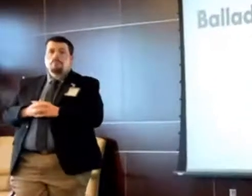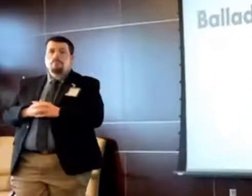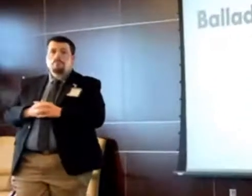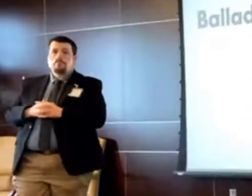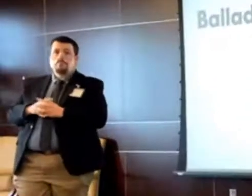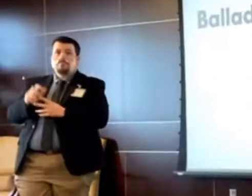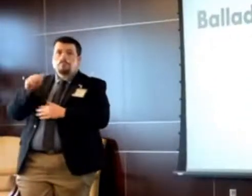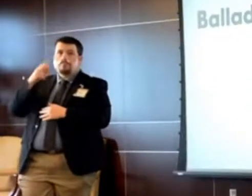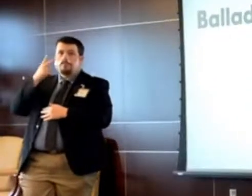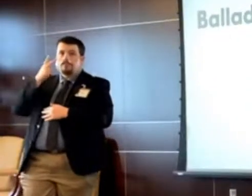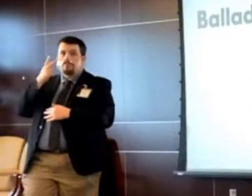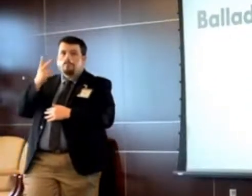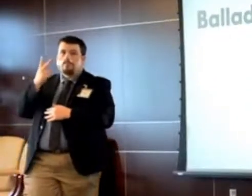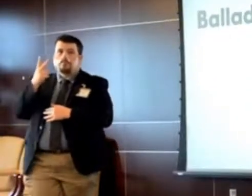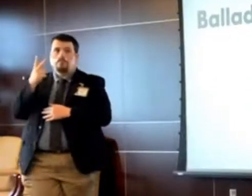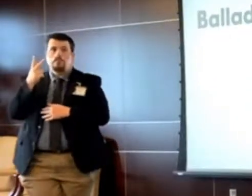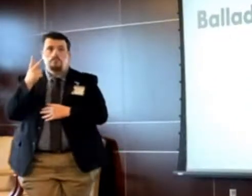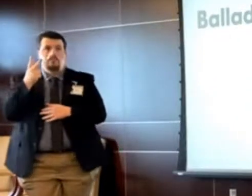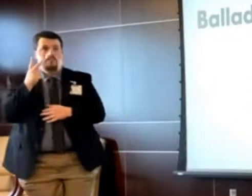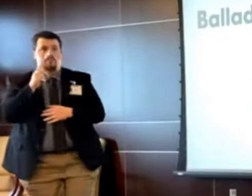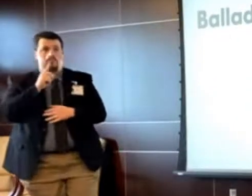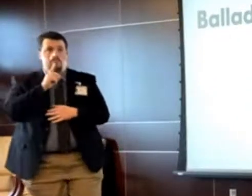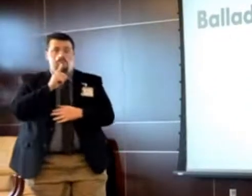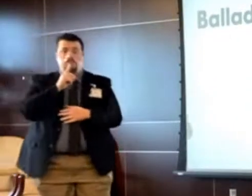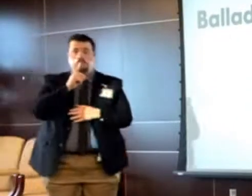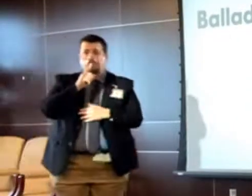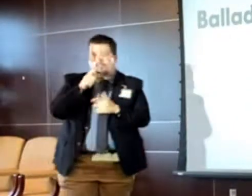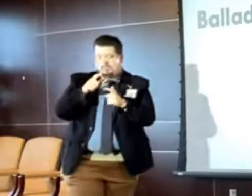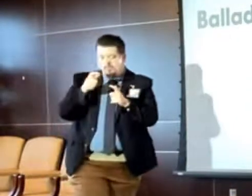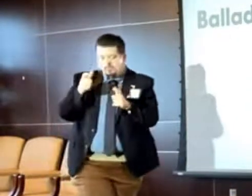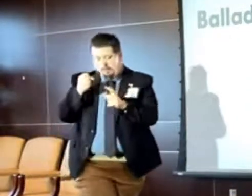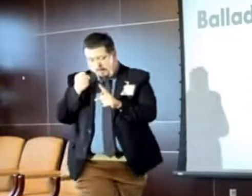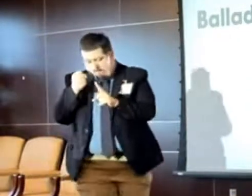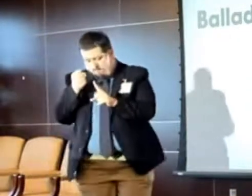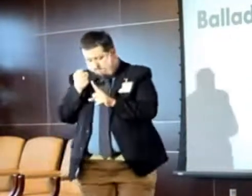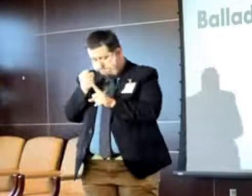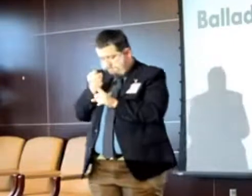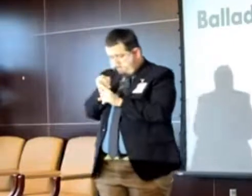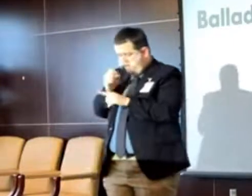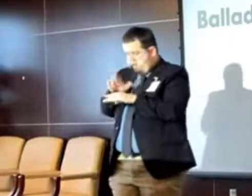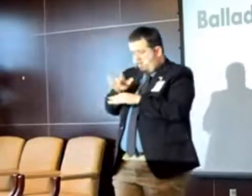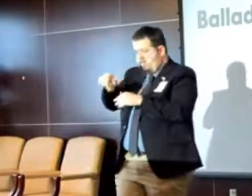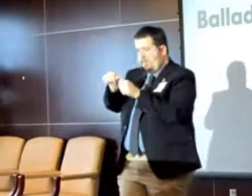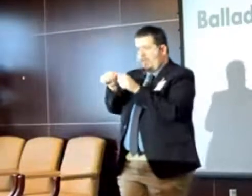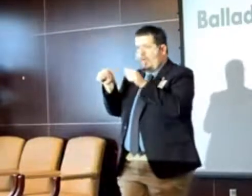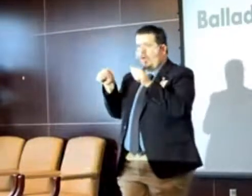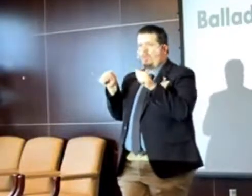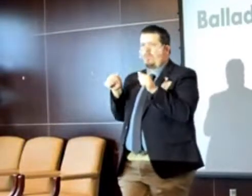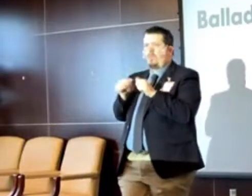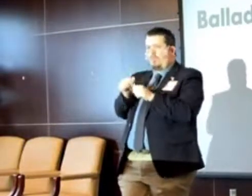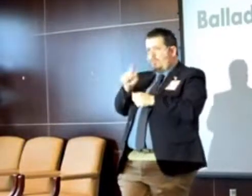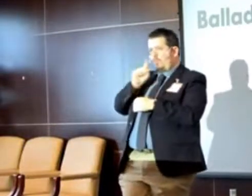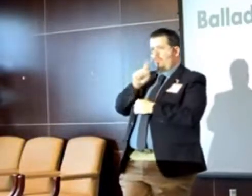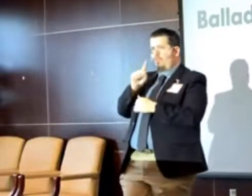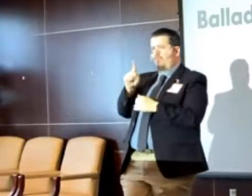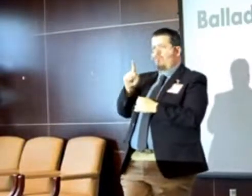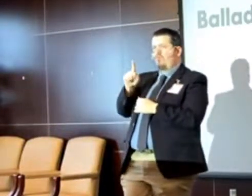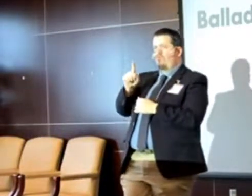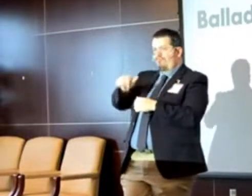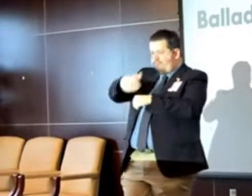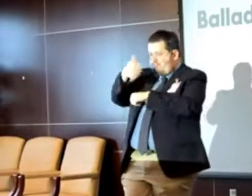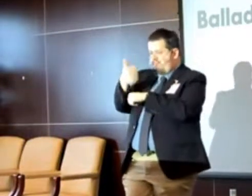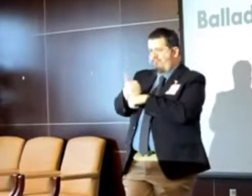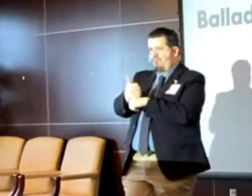And you can see that this has had just a huge impact across our region. And it really has created